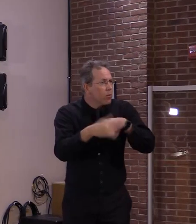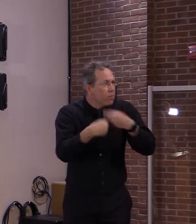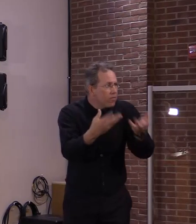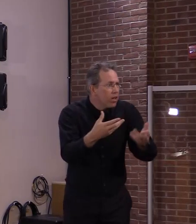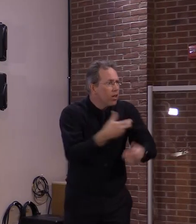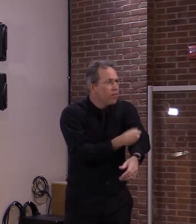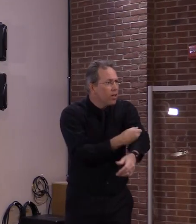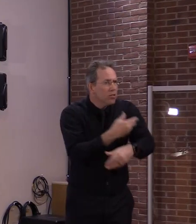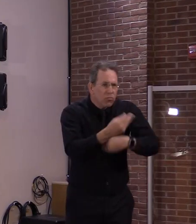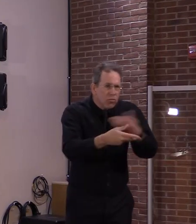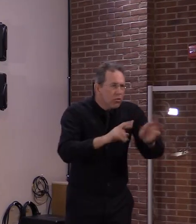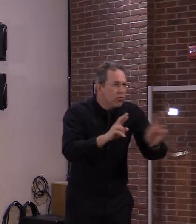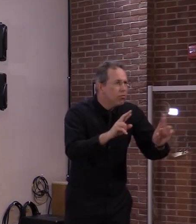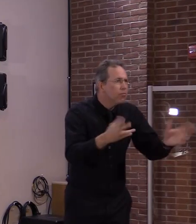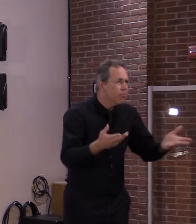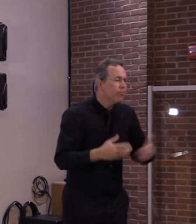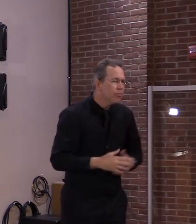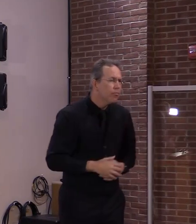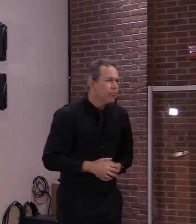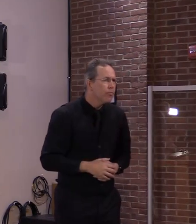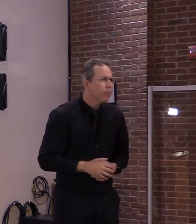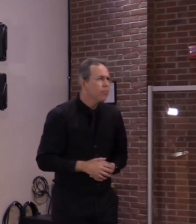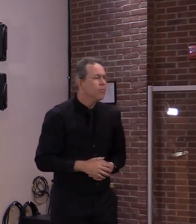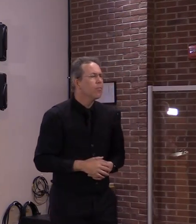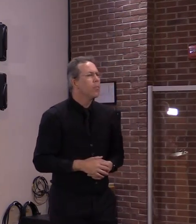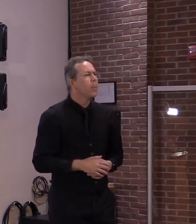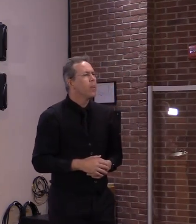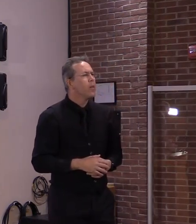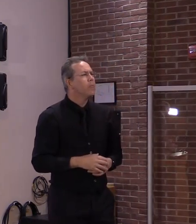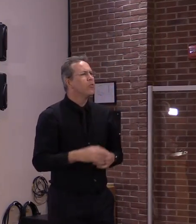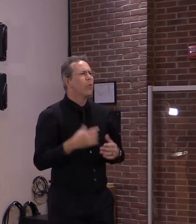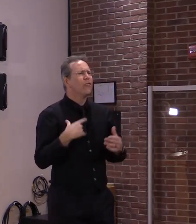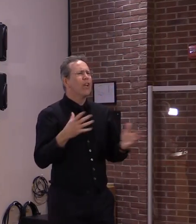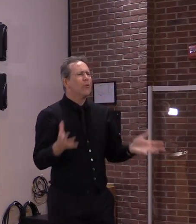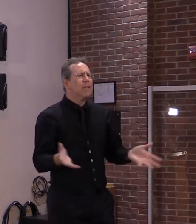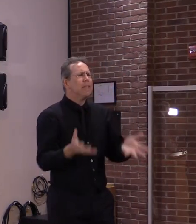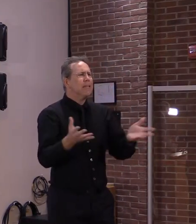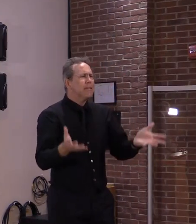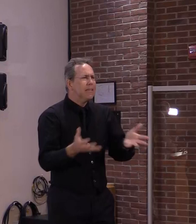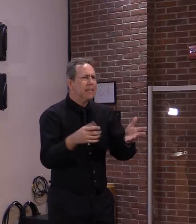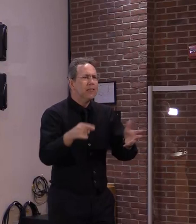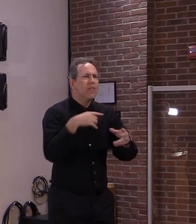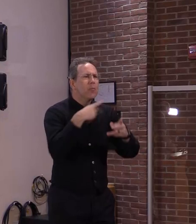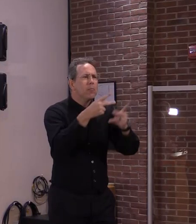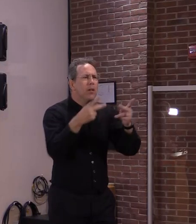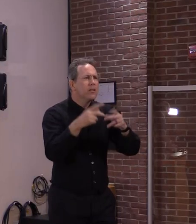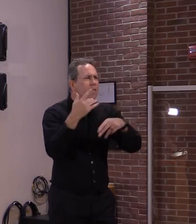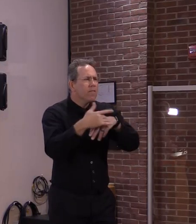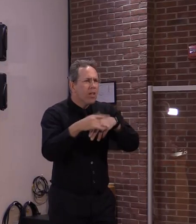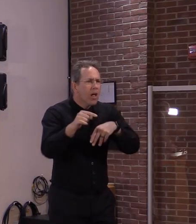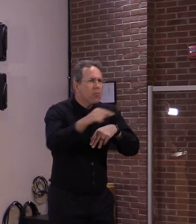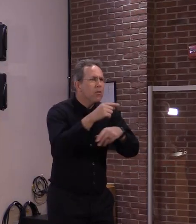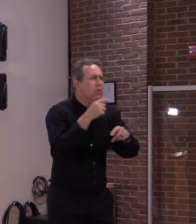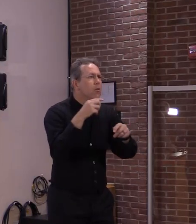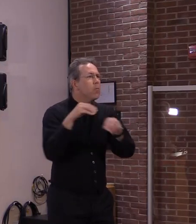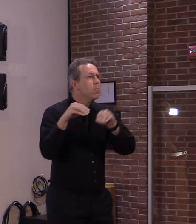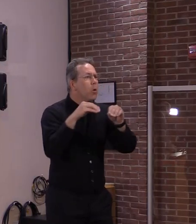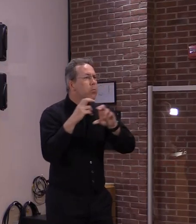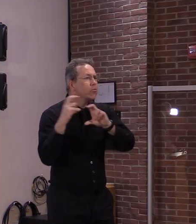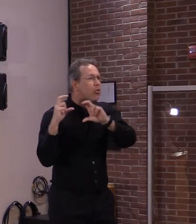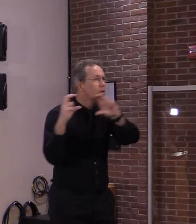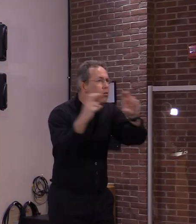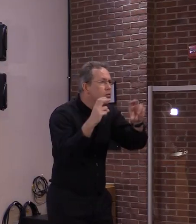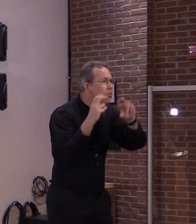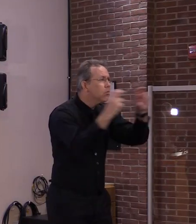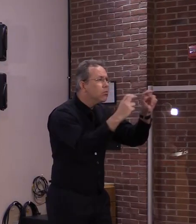for healthcare, so it's only natural that they could utilize it to get vaccine, and that's